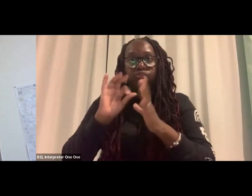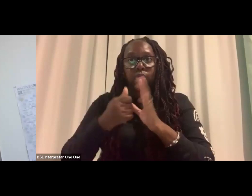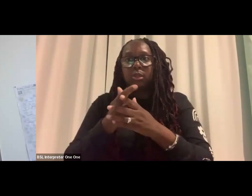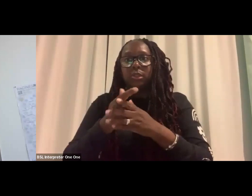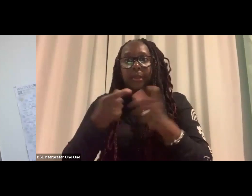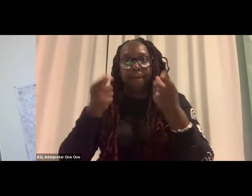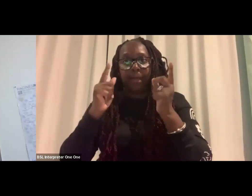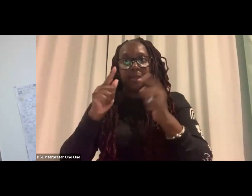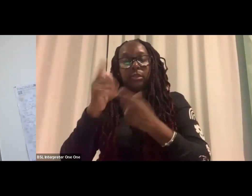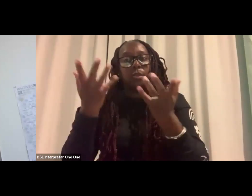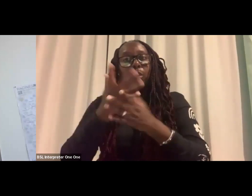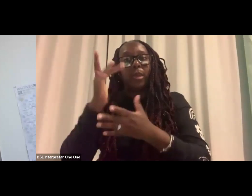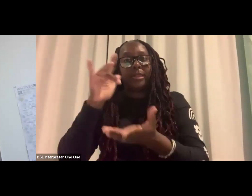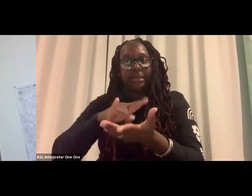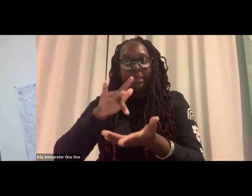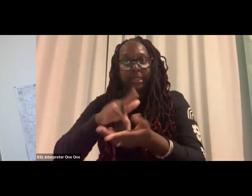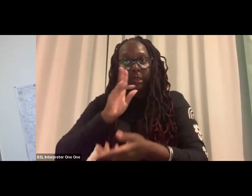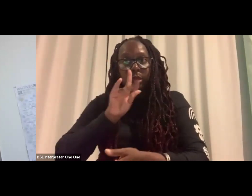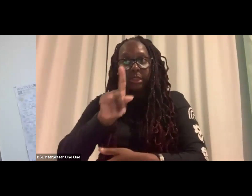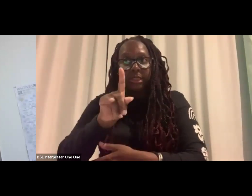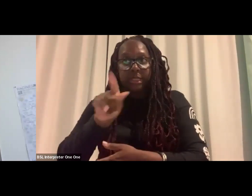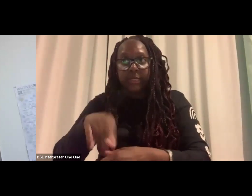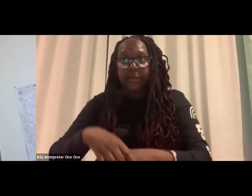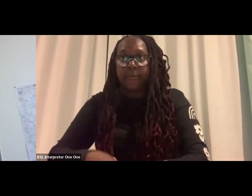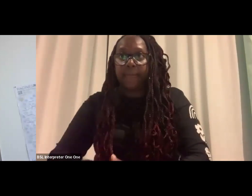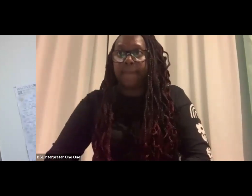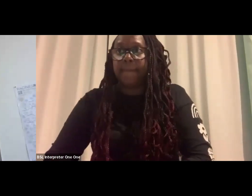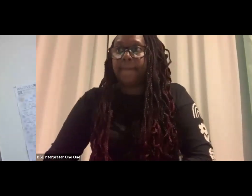city. So can you see my screen?